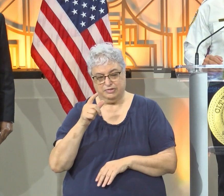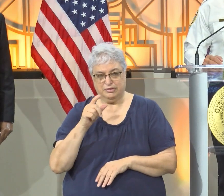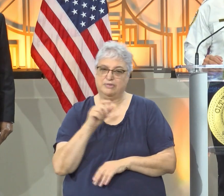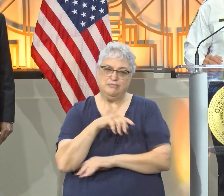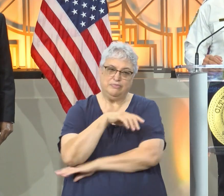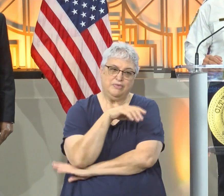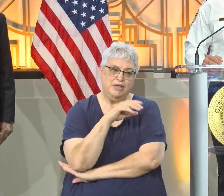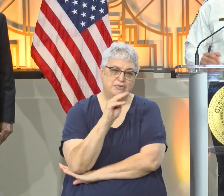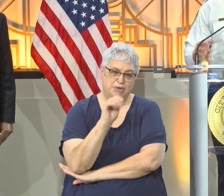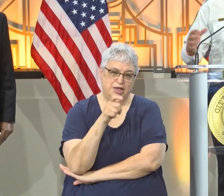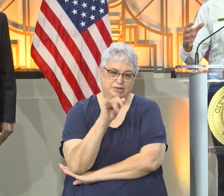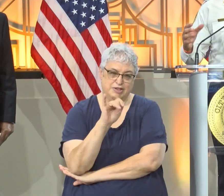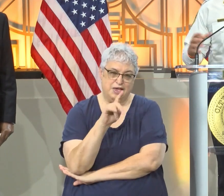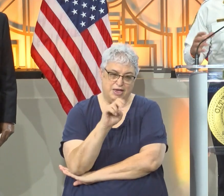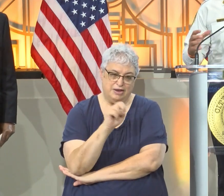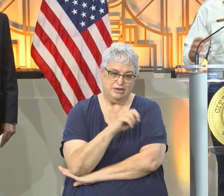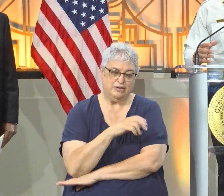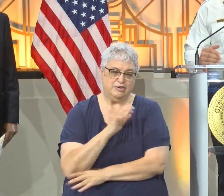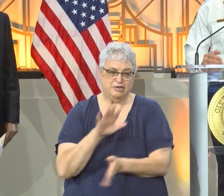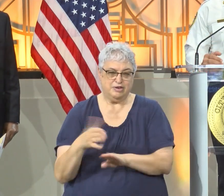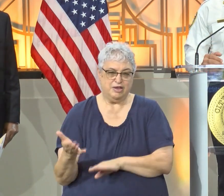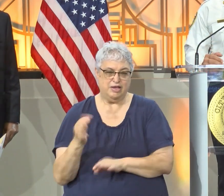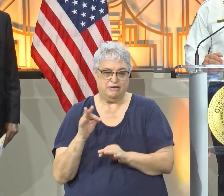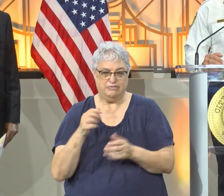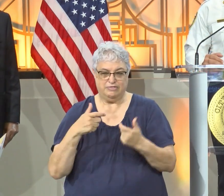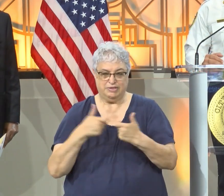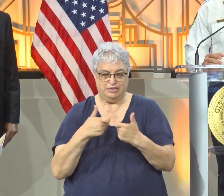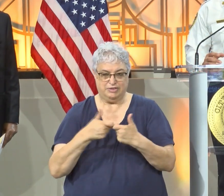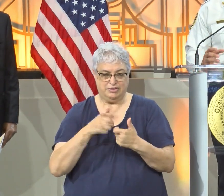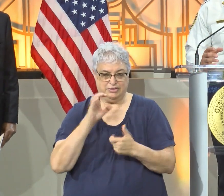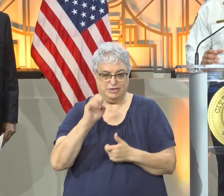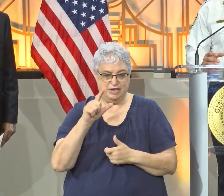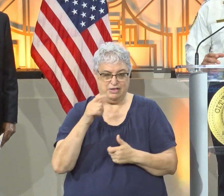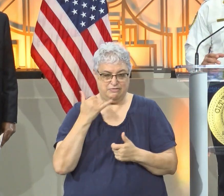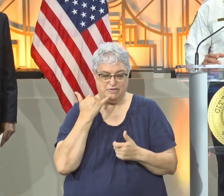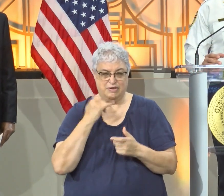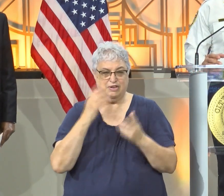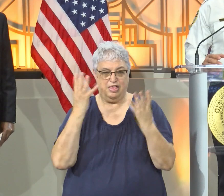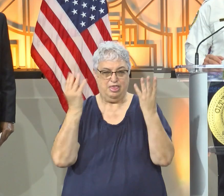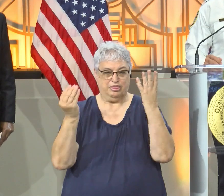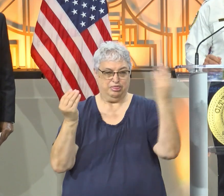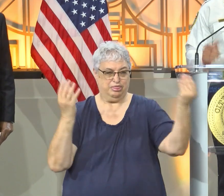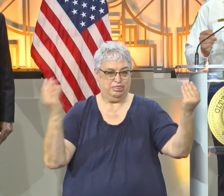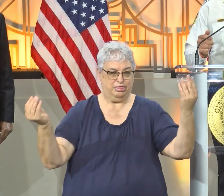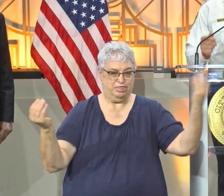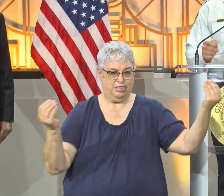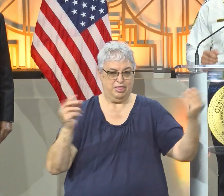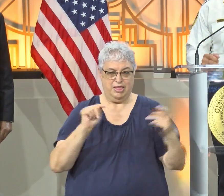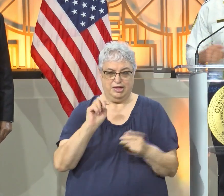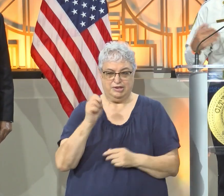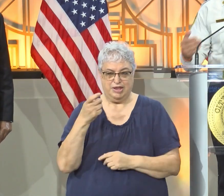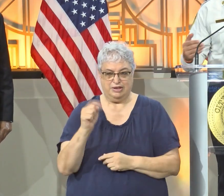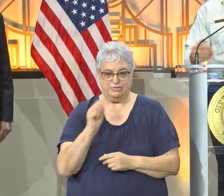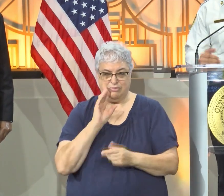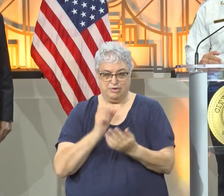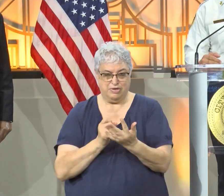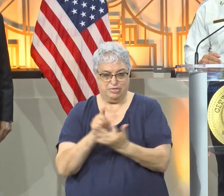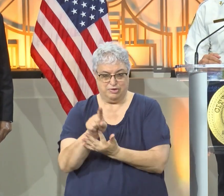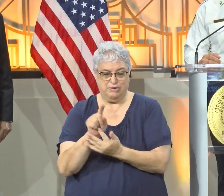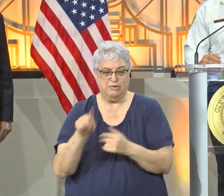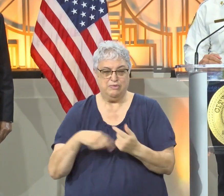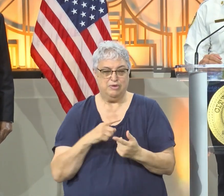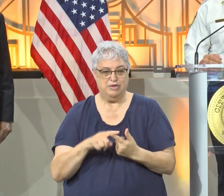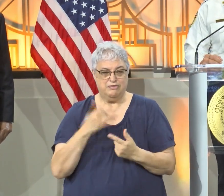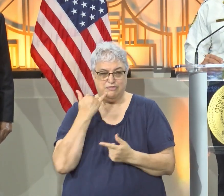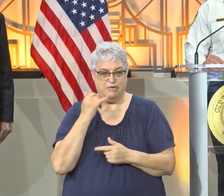If you certainly if there's a degradation of the cell service, remember that texts a lot of times will go through when the